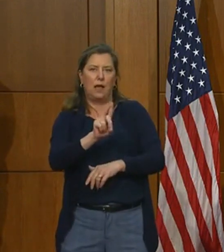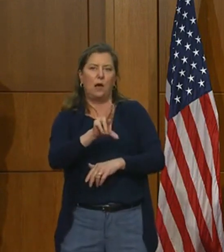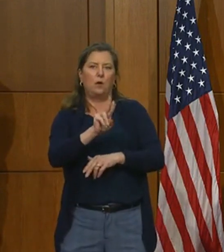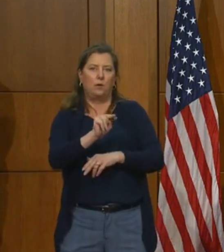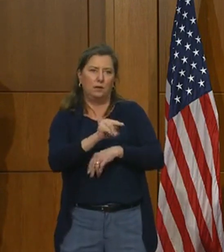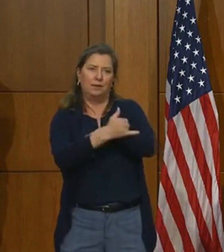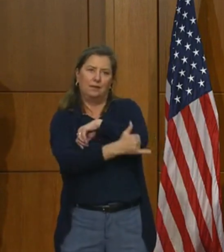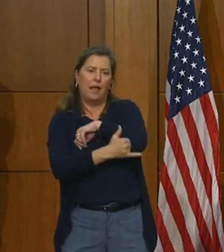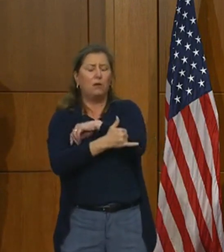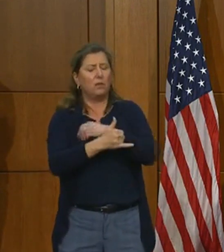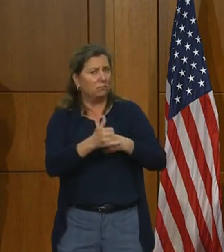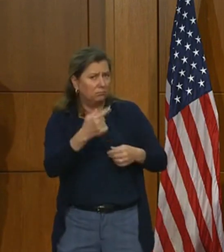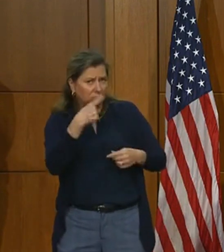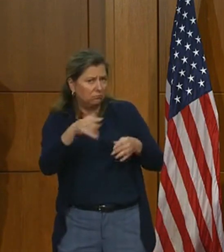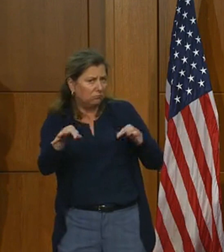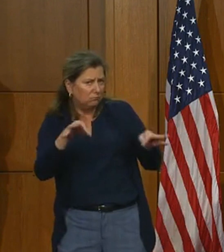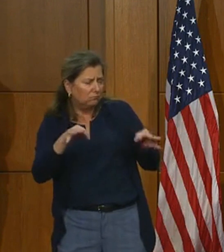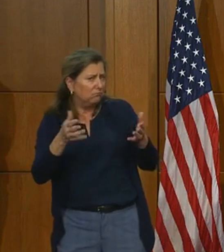you speak to whether